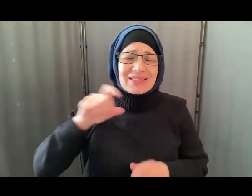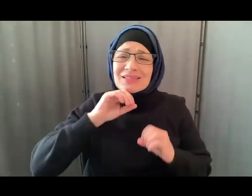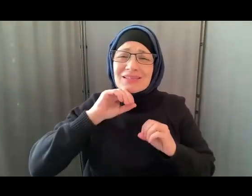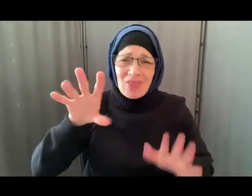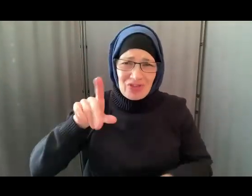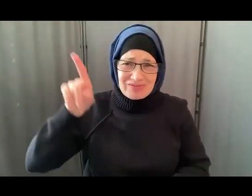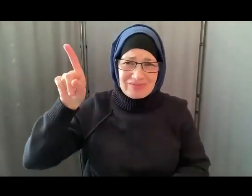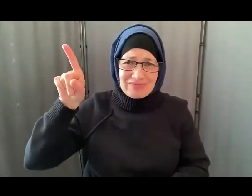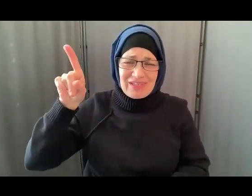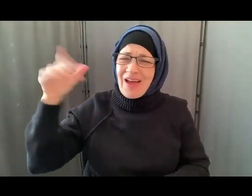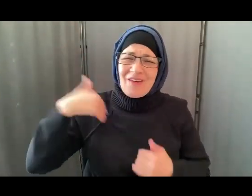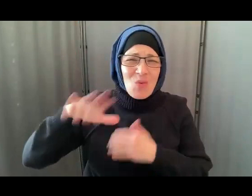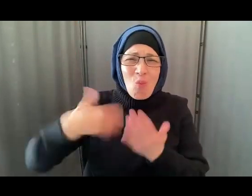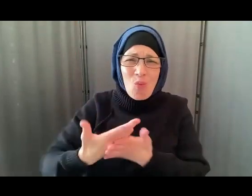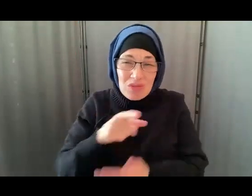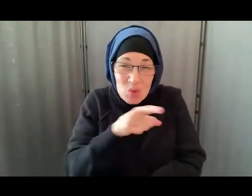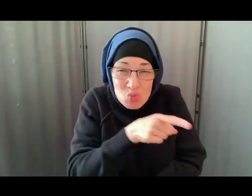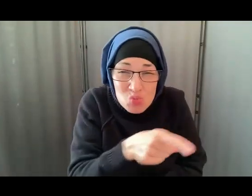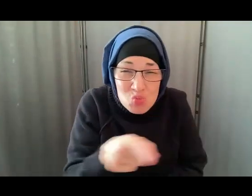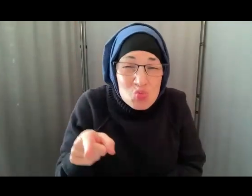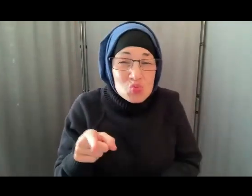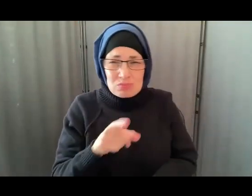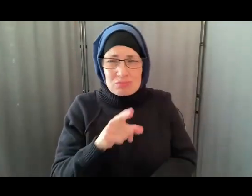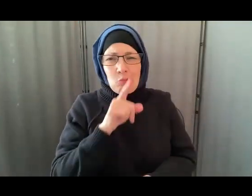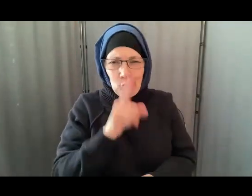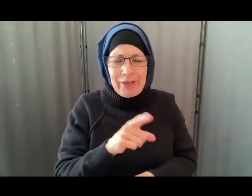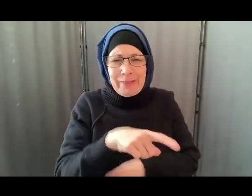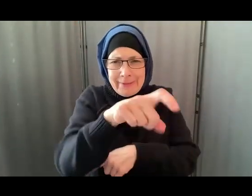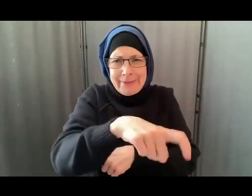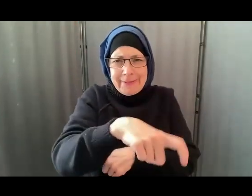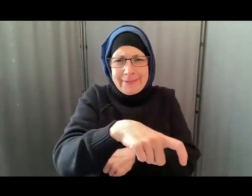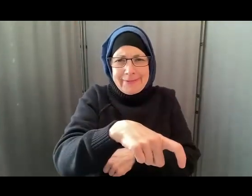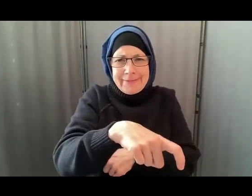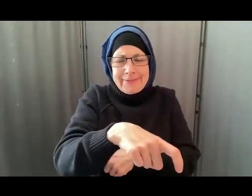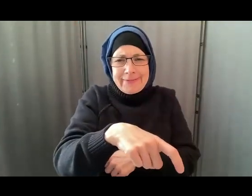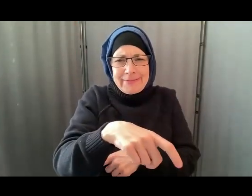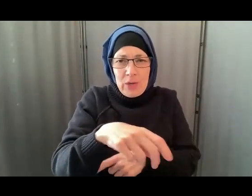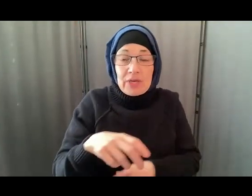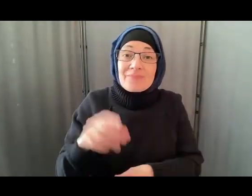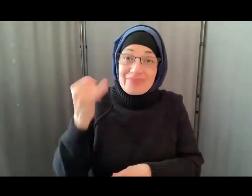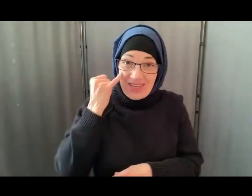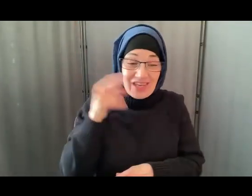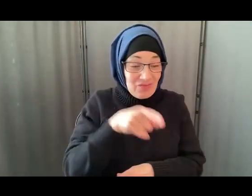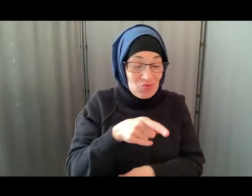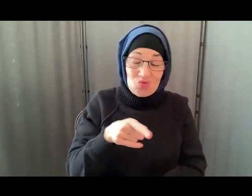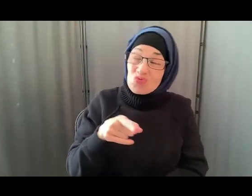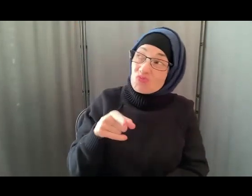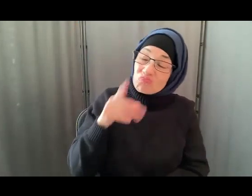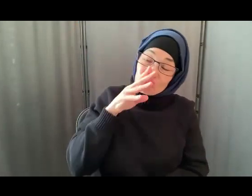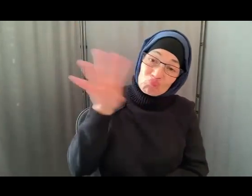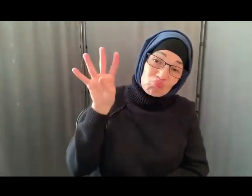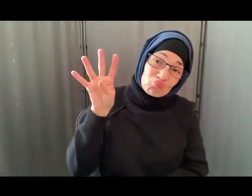And if you turn away, he would replace you with a community other than